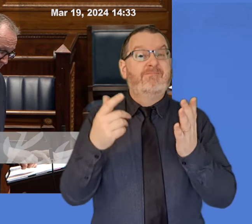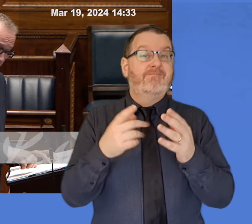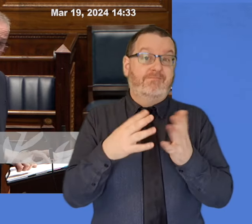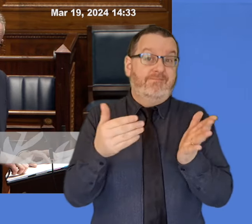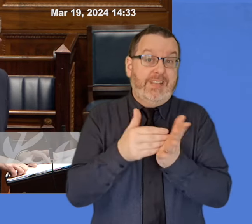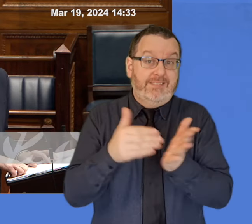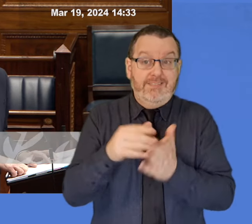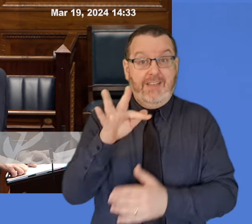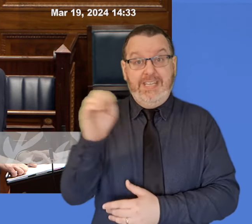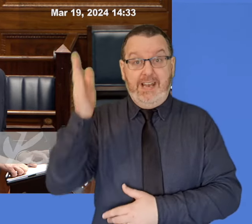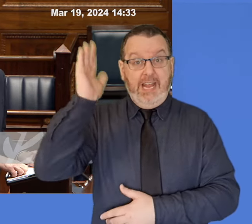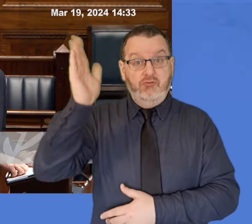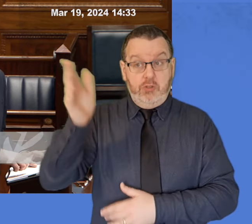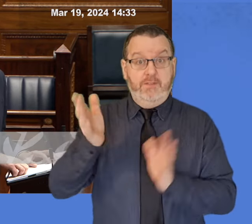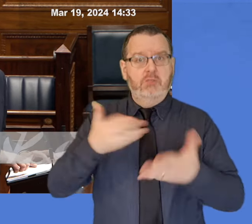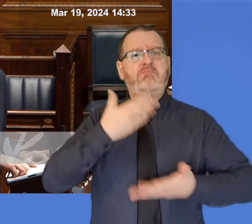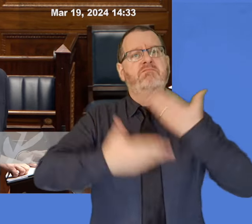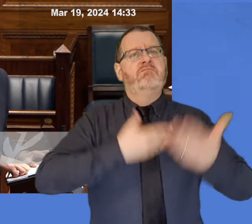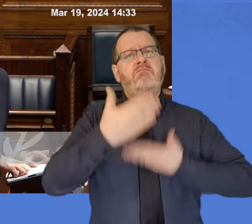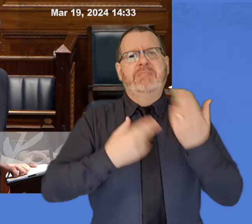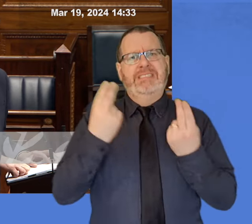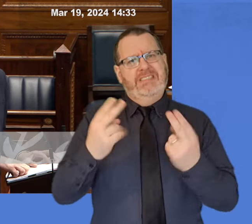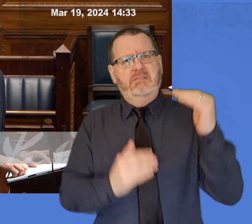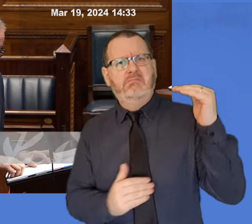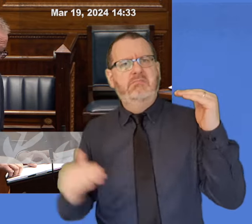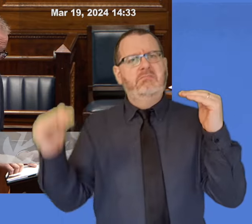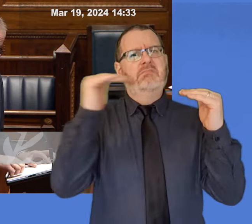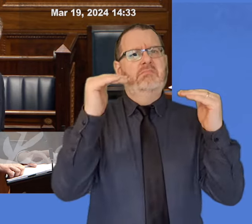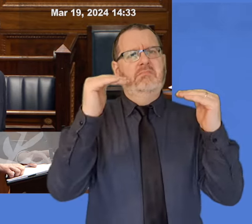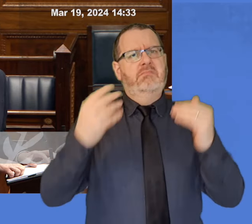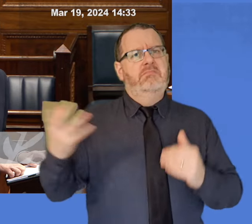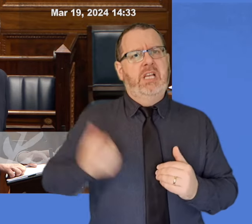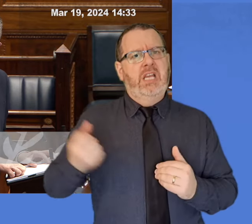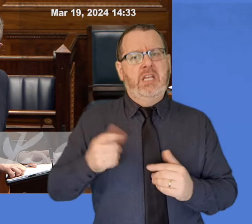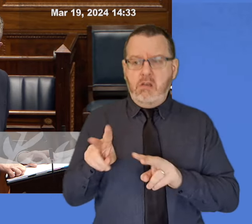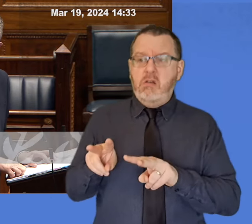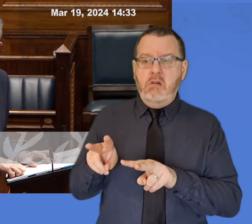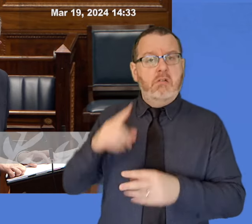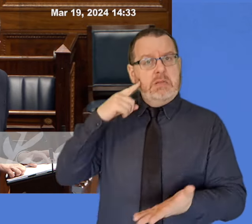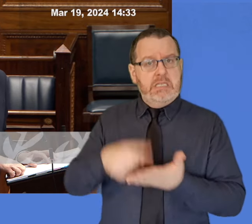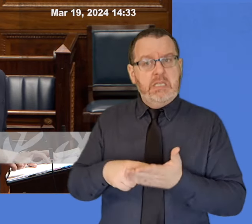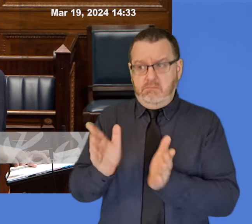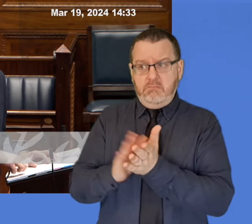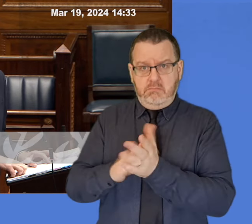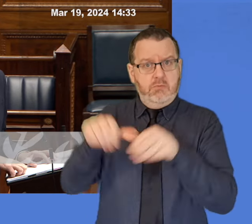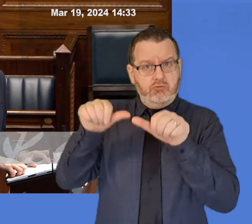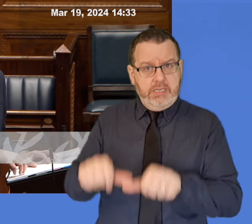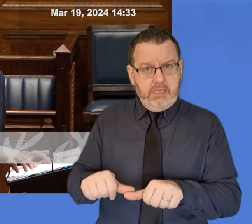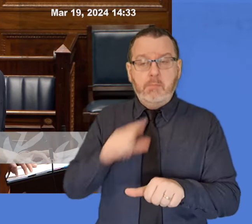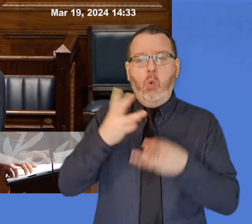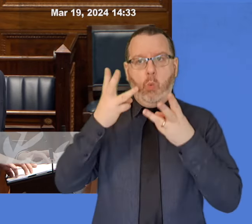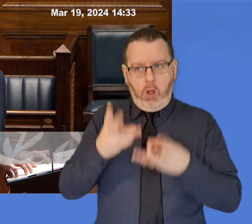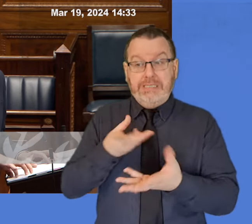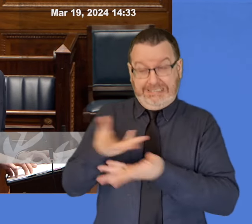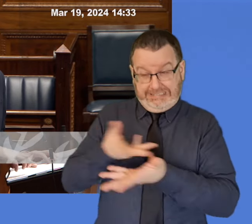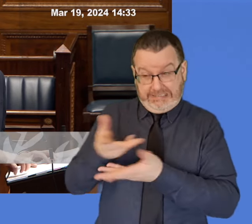a very supportable argument that they've made in terms of where they should be. And I share that view that I want to get them into that place. What I would like to do is